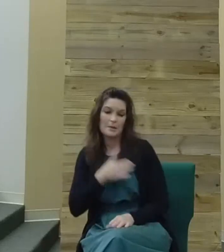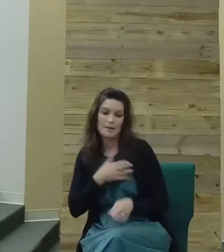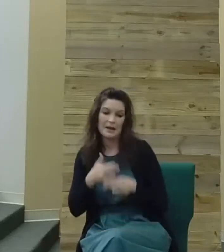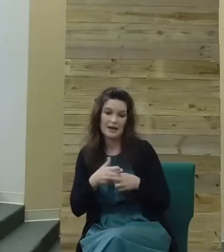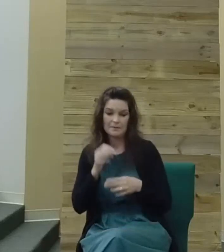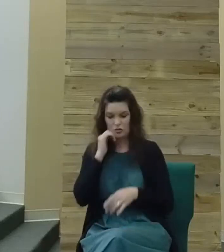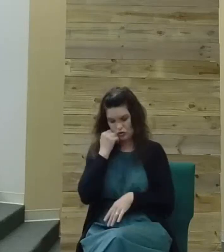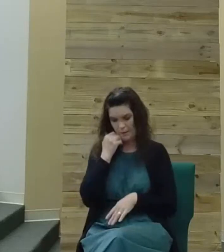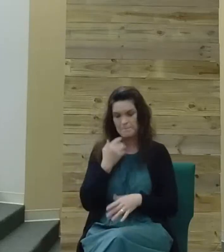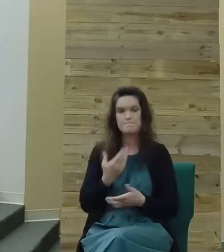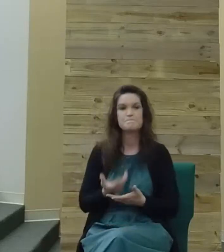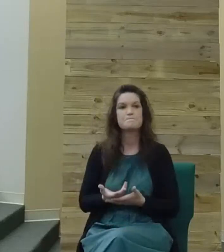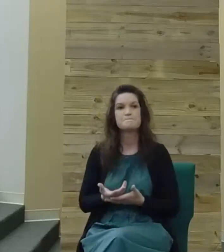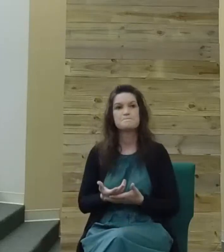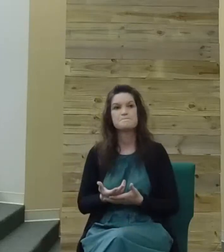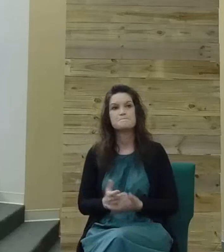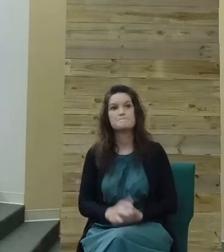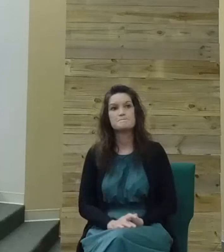"Hello, my name is shame."